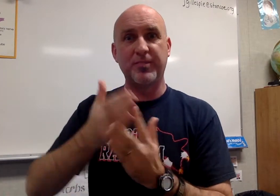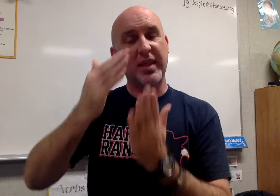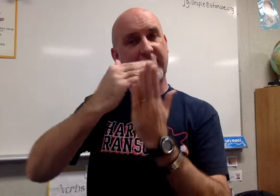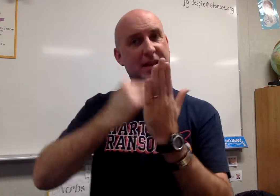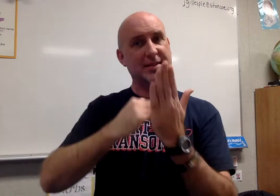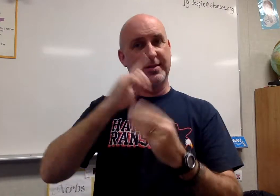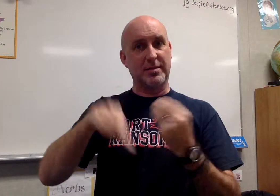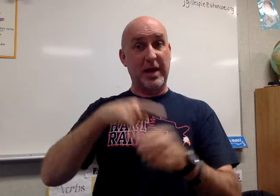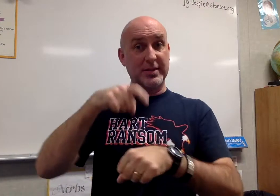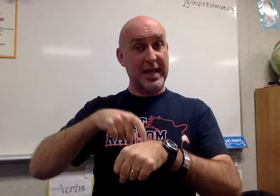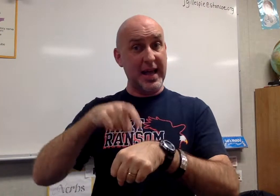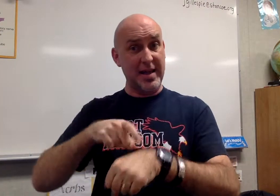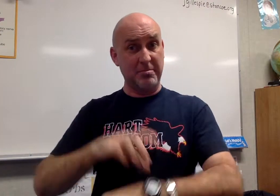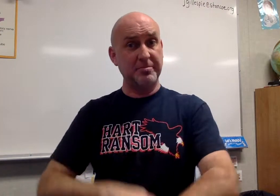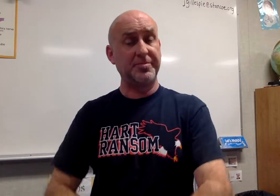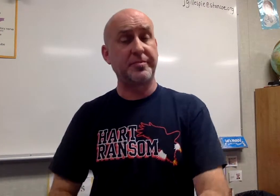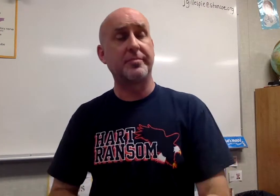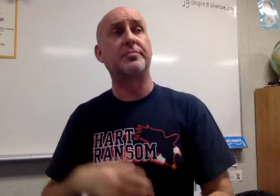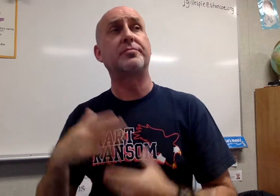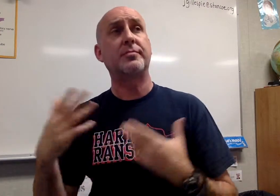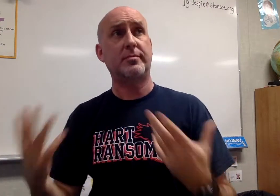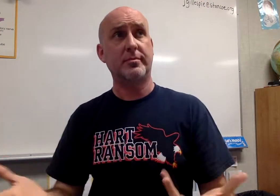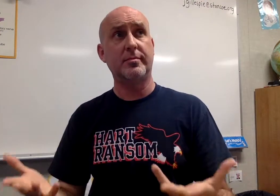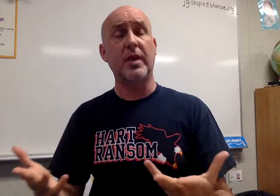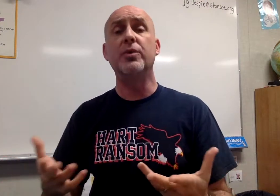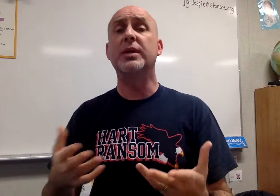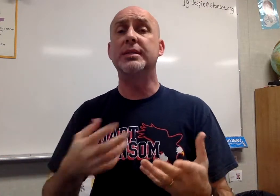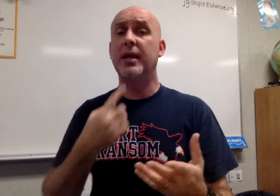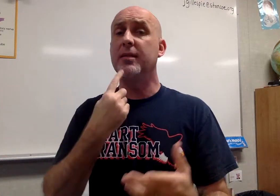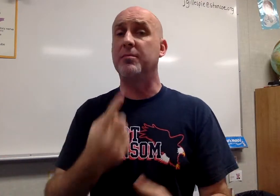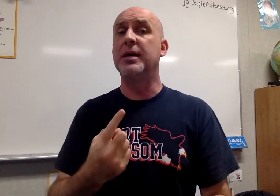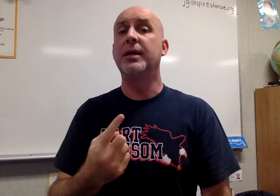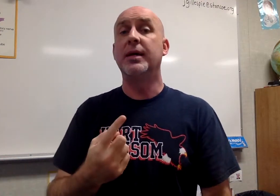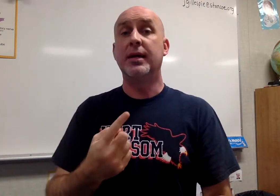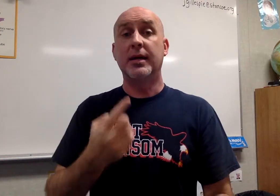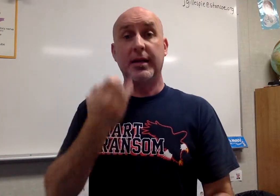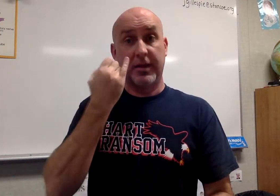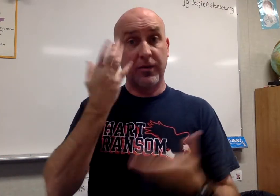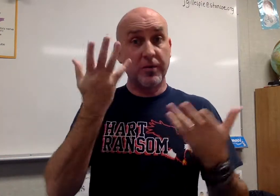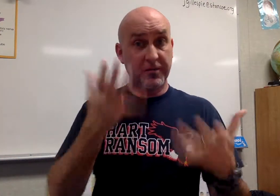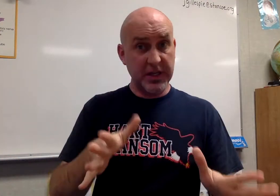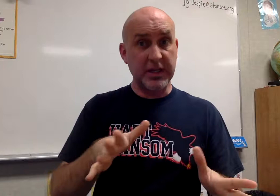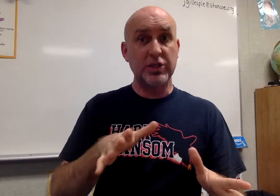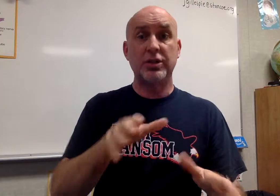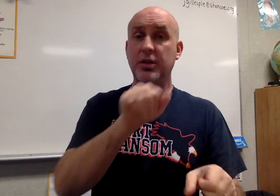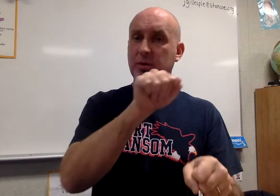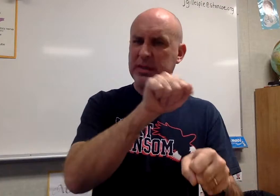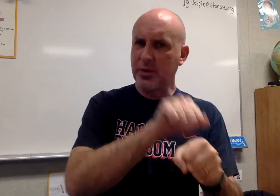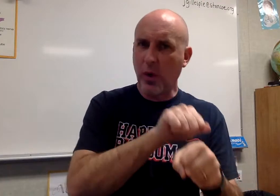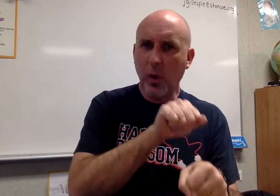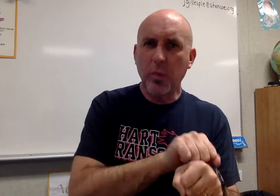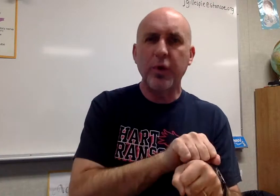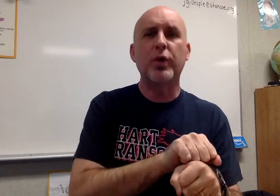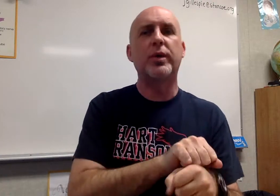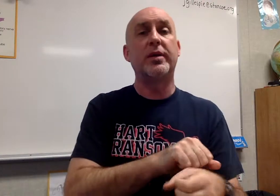the lessons about time, you can tell them, if you finish, it's your homework or whatever,